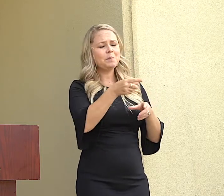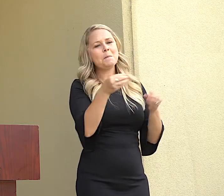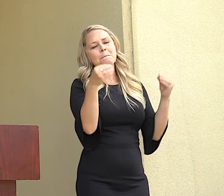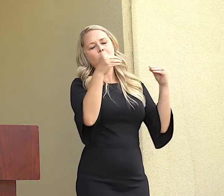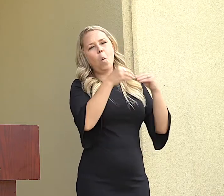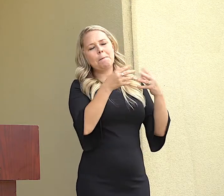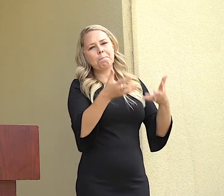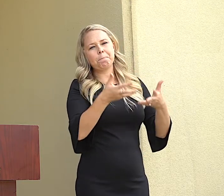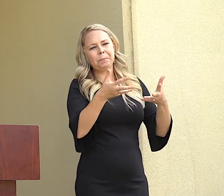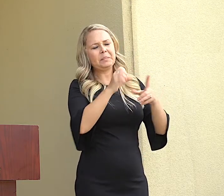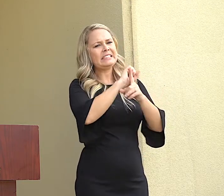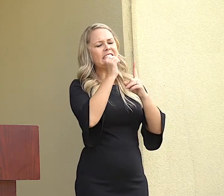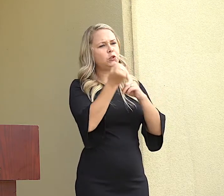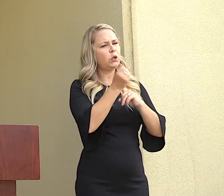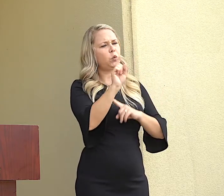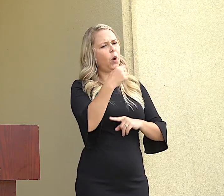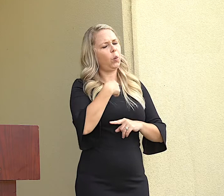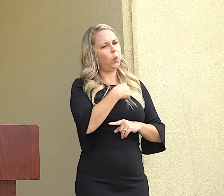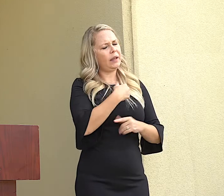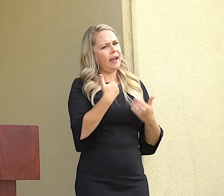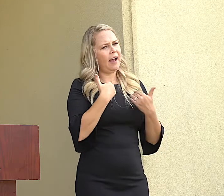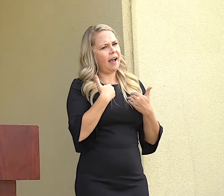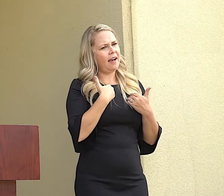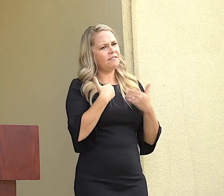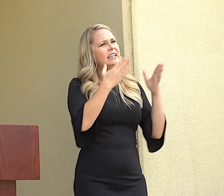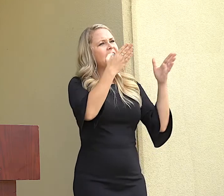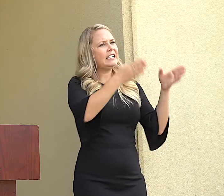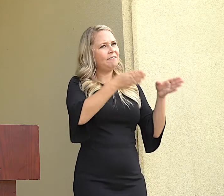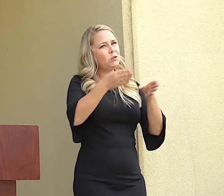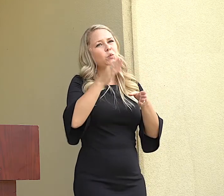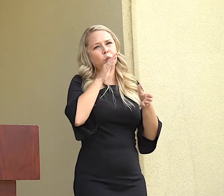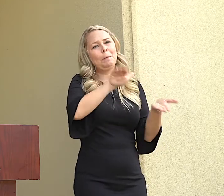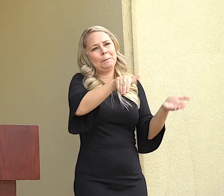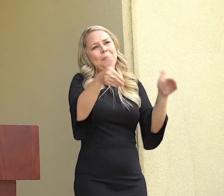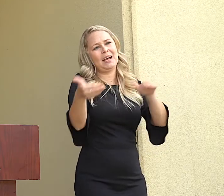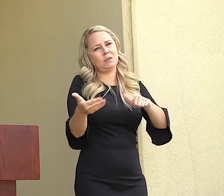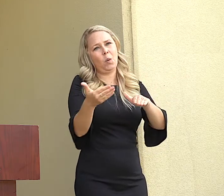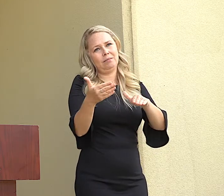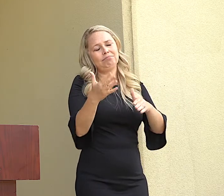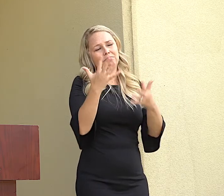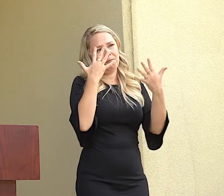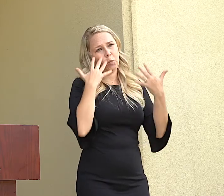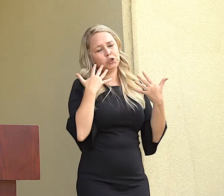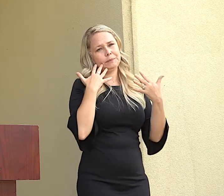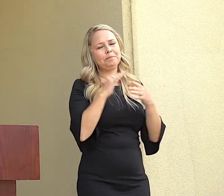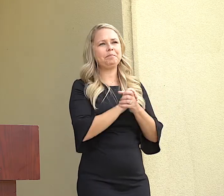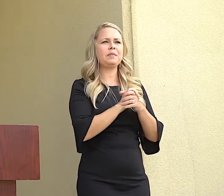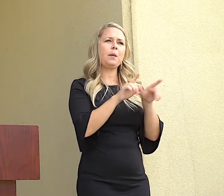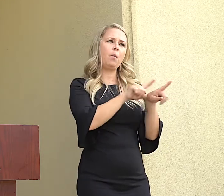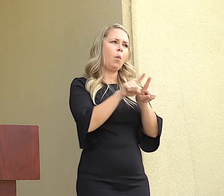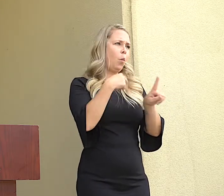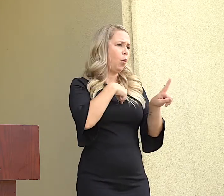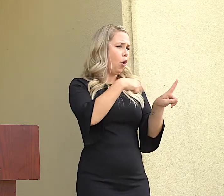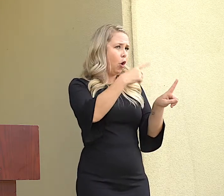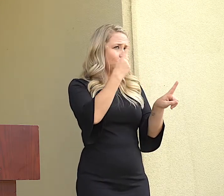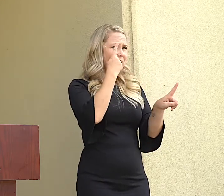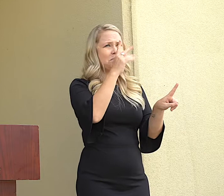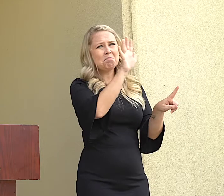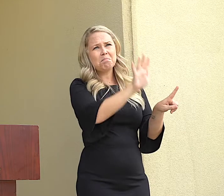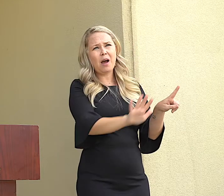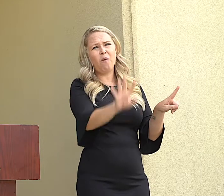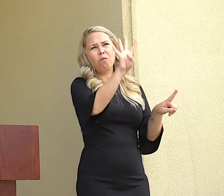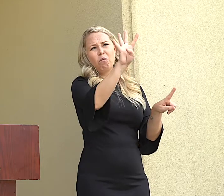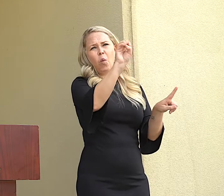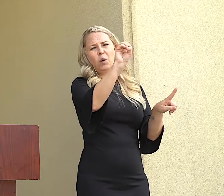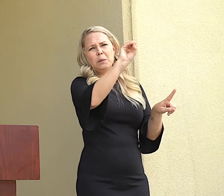more situations where we have individuals who pass away, unfortunately. But we're also seeing, we see about